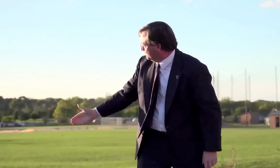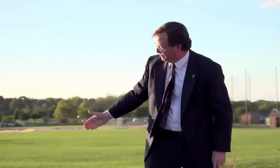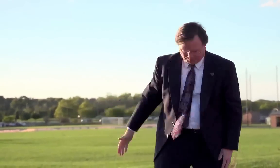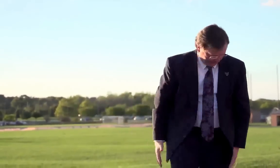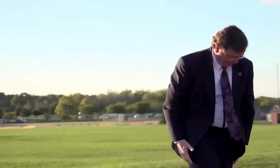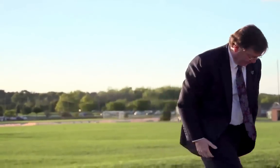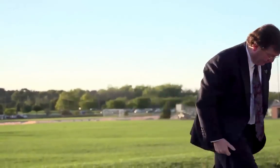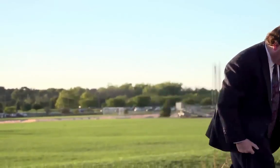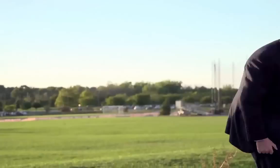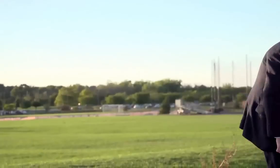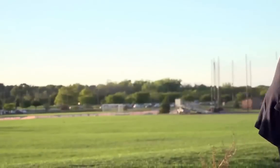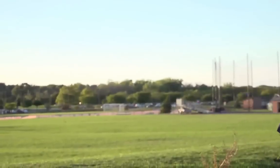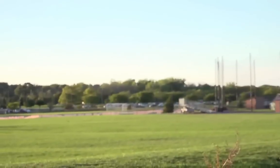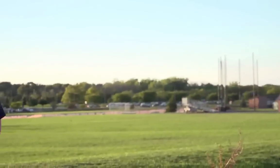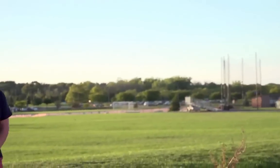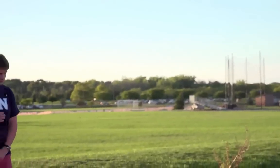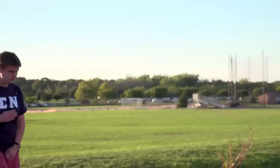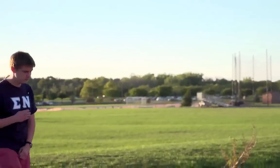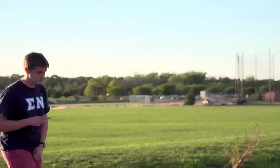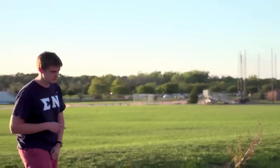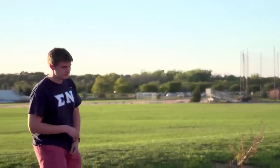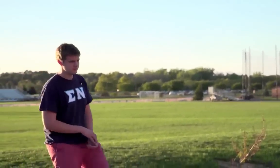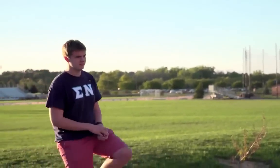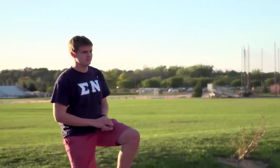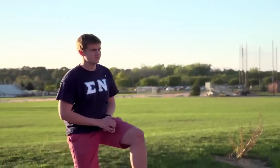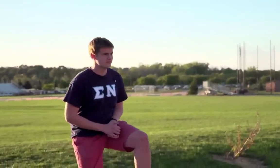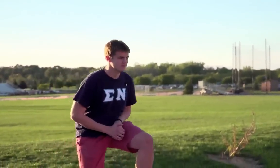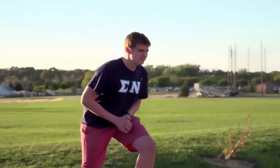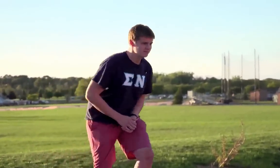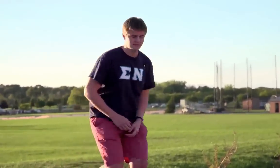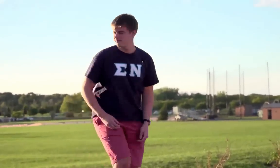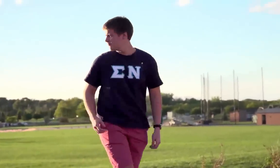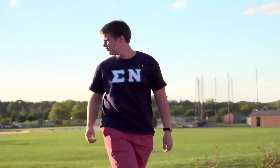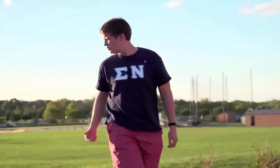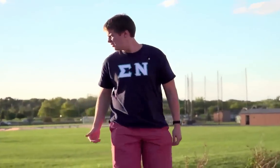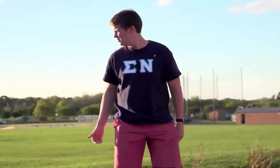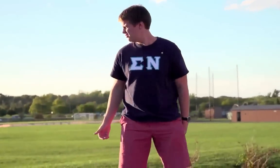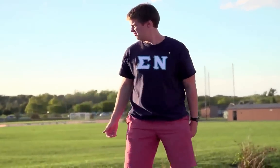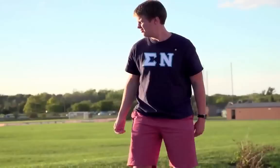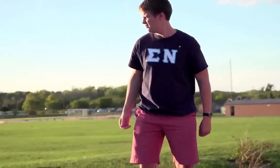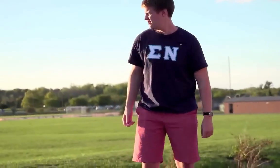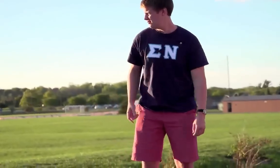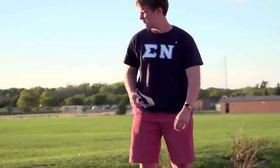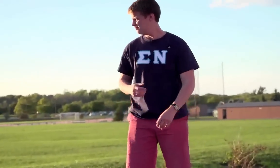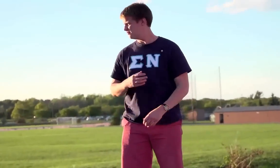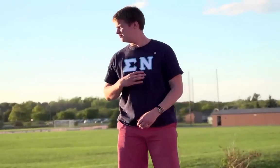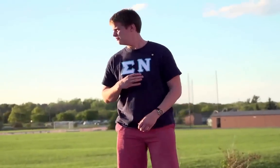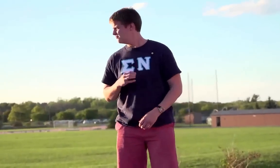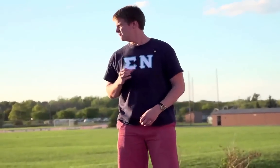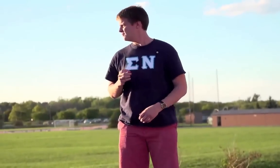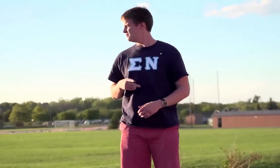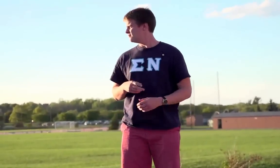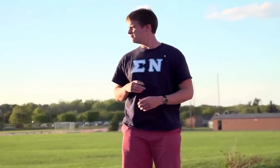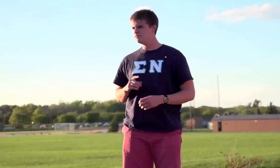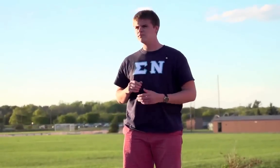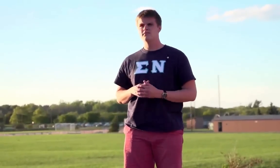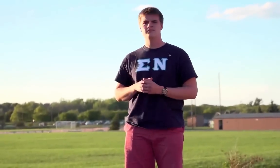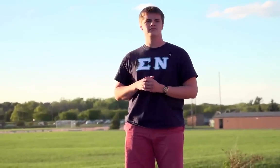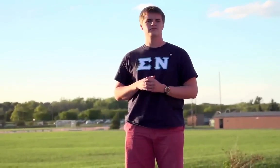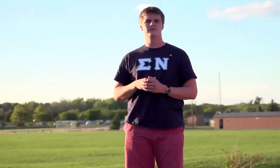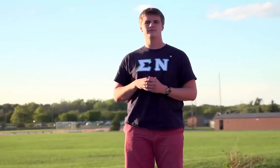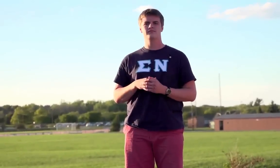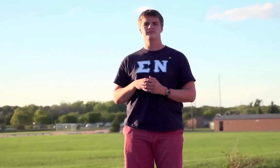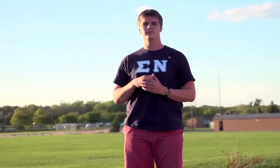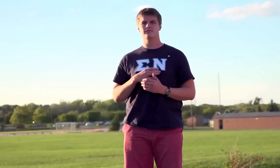support you. We're thinking about all of you here, and so thank you so much to Ben's parents. Hi, good evening. My name is Jerry Buckley. Thank you for